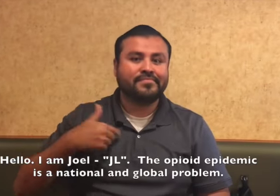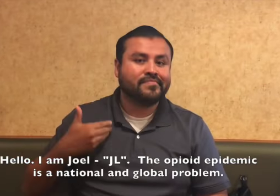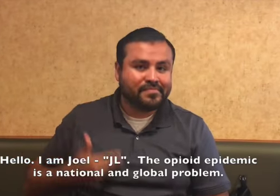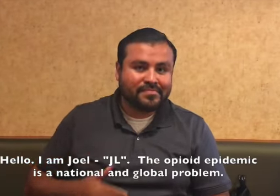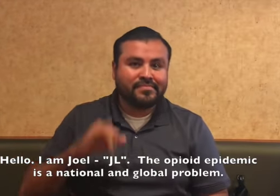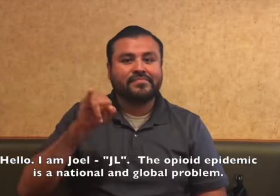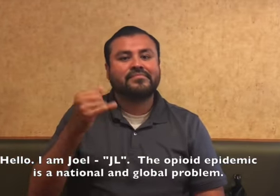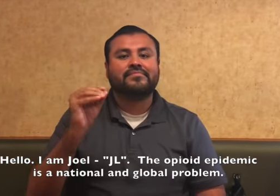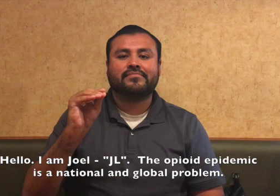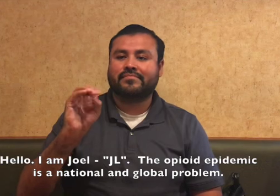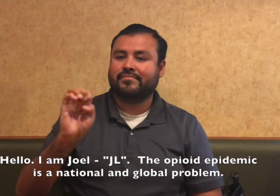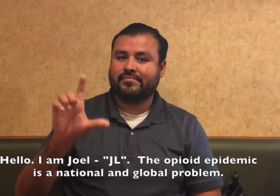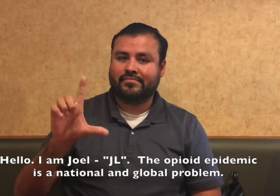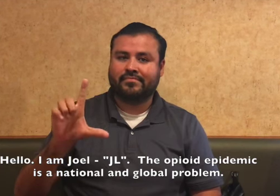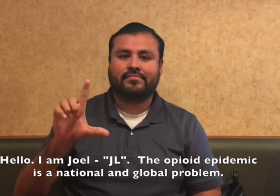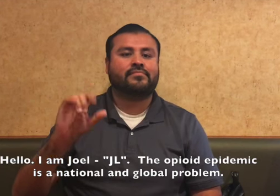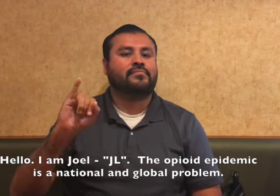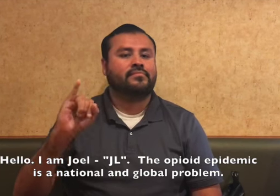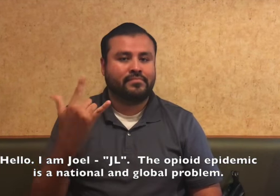Hello, I'm Joel.